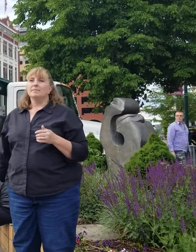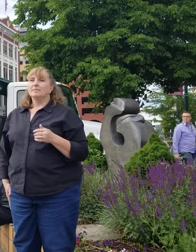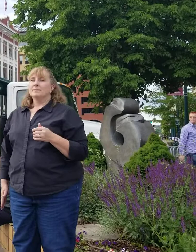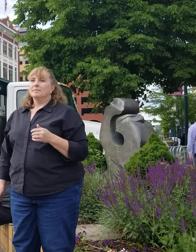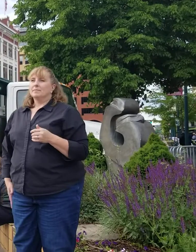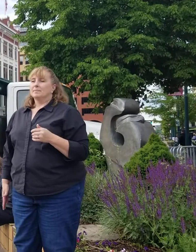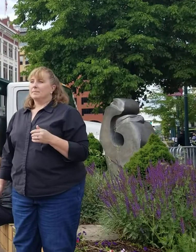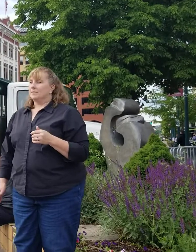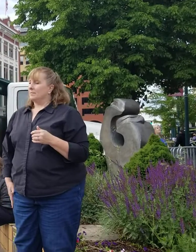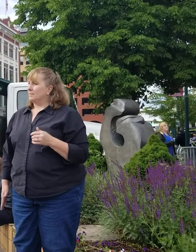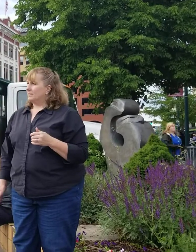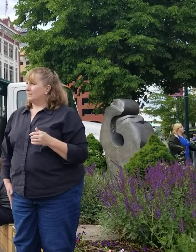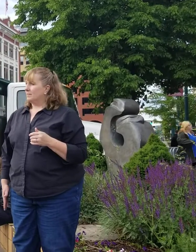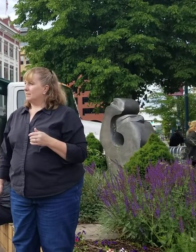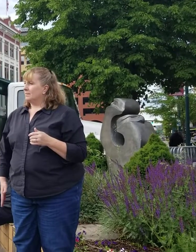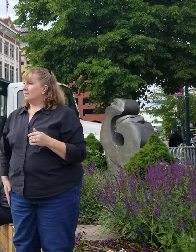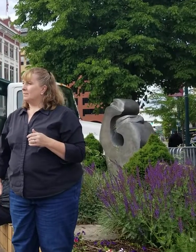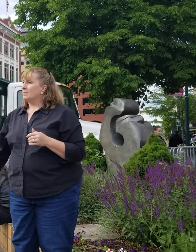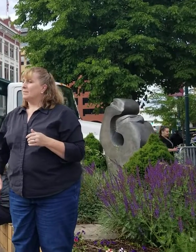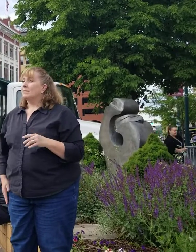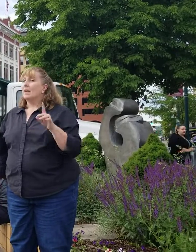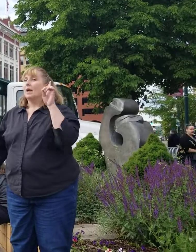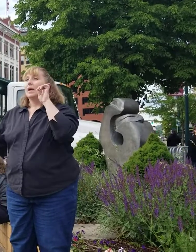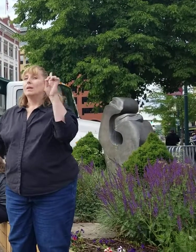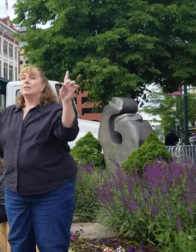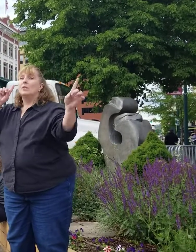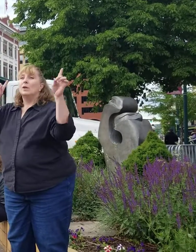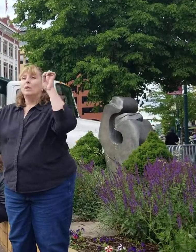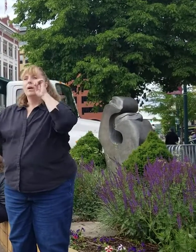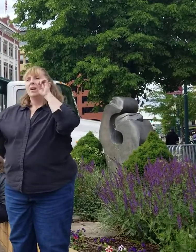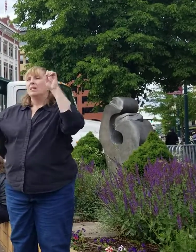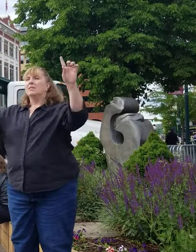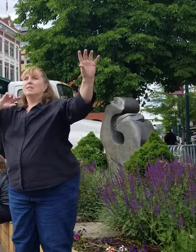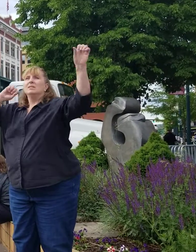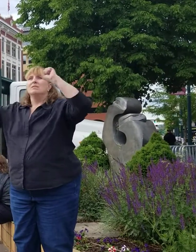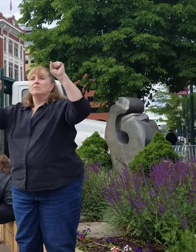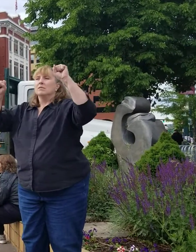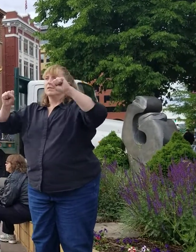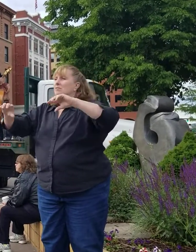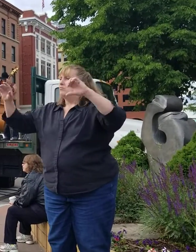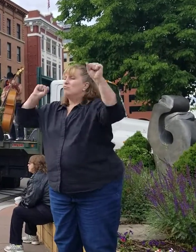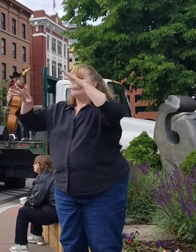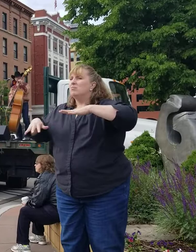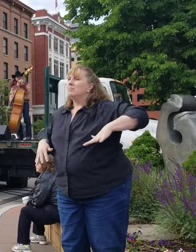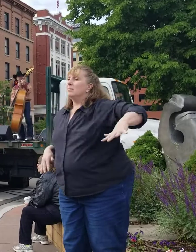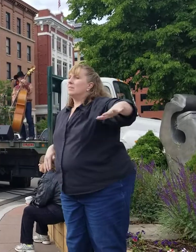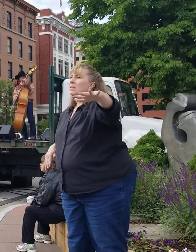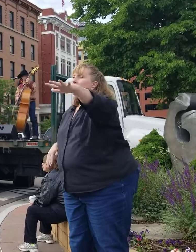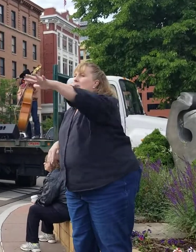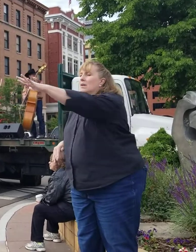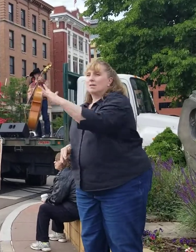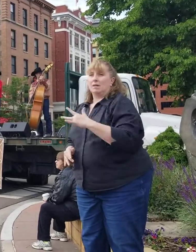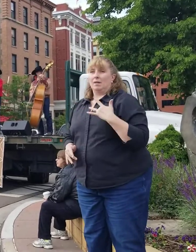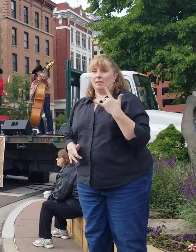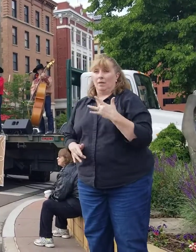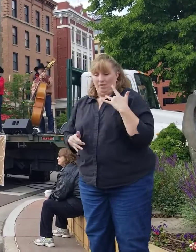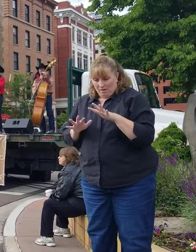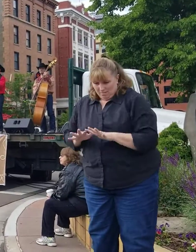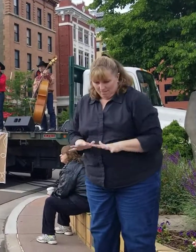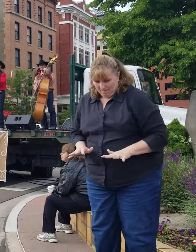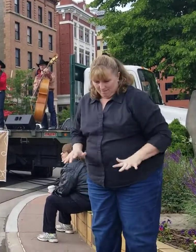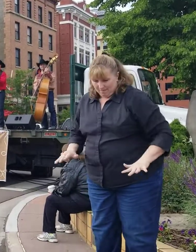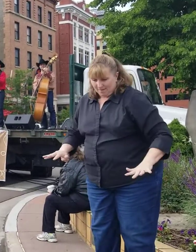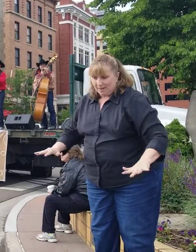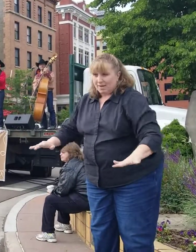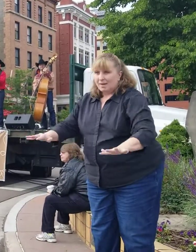And you're Or tortured Hear the thunder as it goes and goes, I want to feel red in my